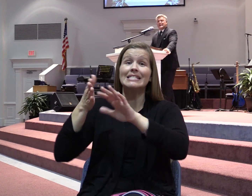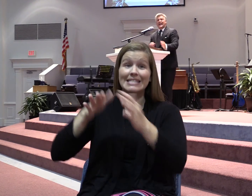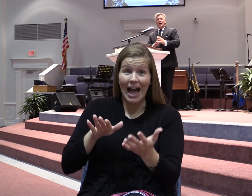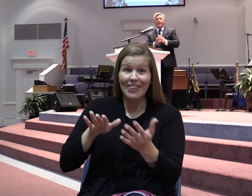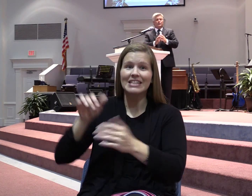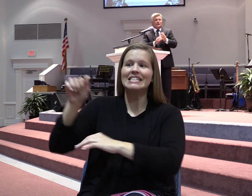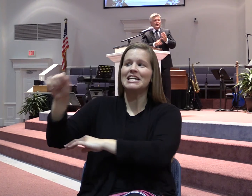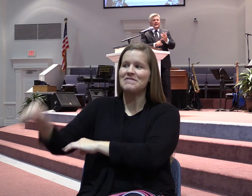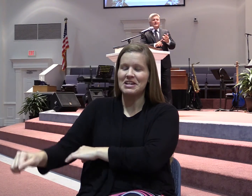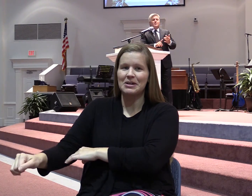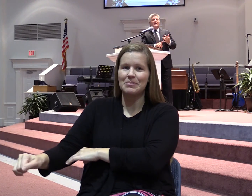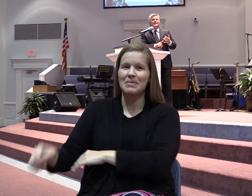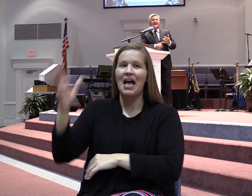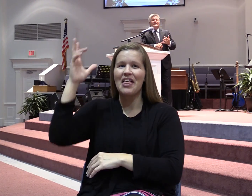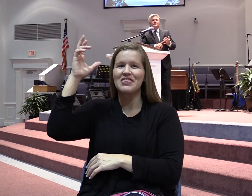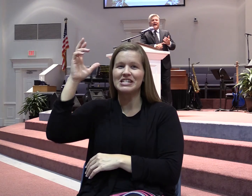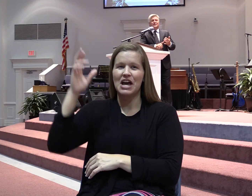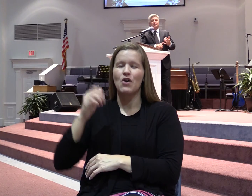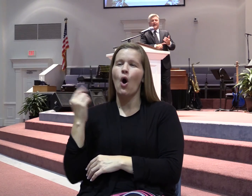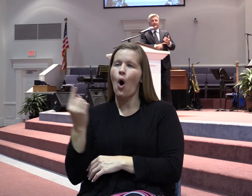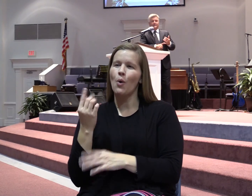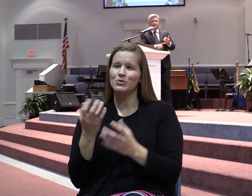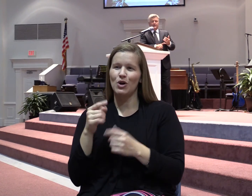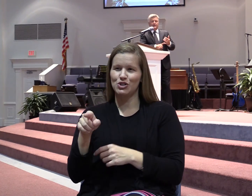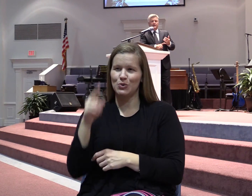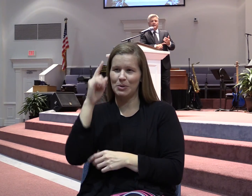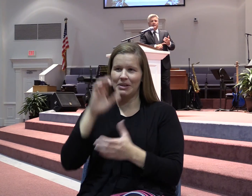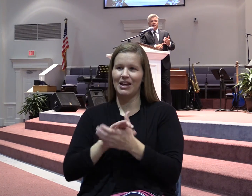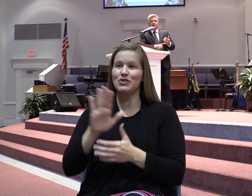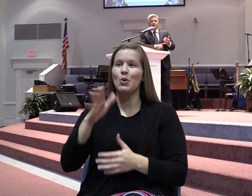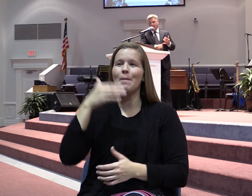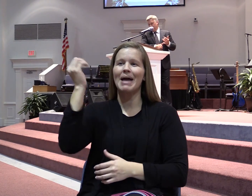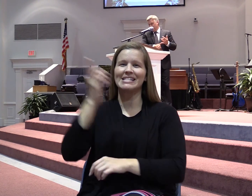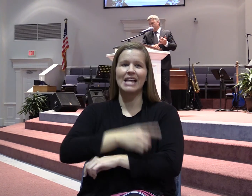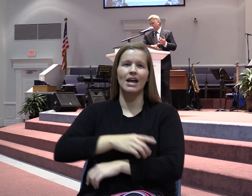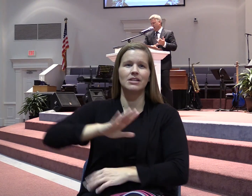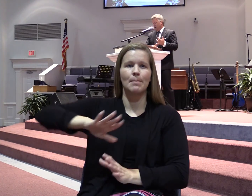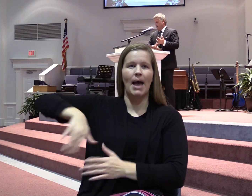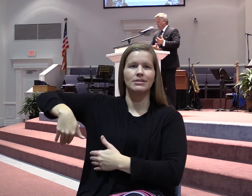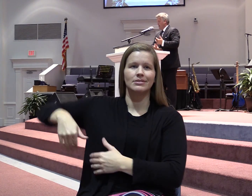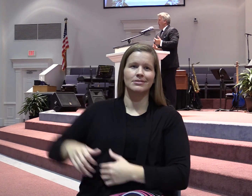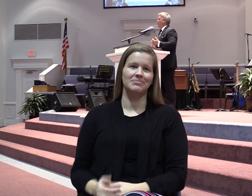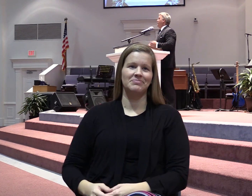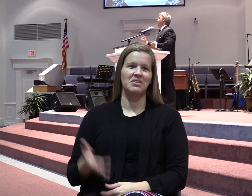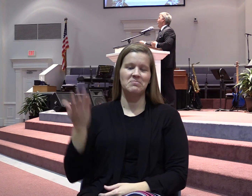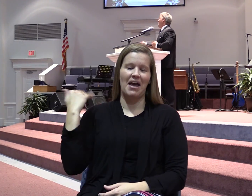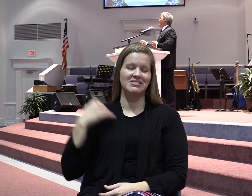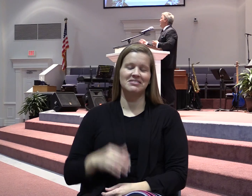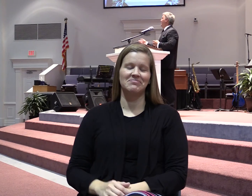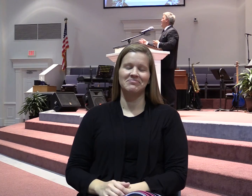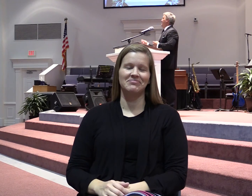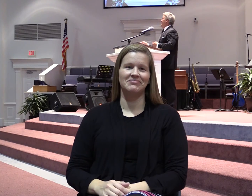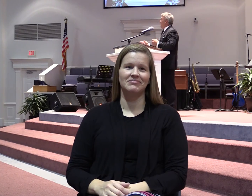Right. No. You see, Satan always wants you to believe your best days have passed you by. Right. That's the truth. That the